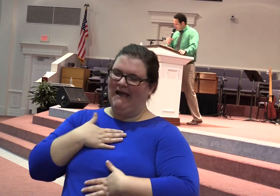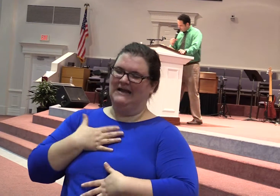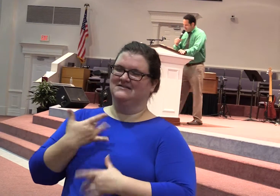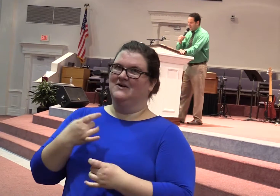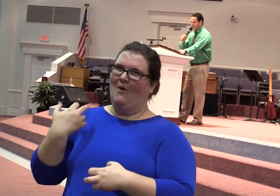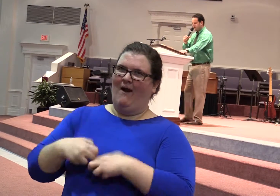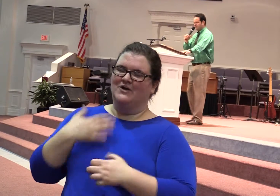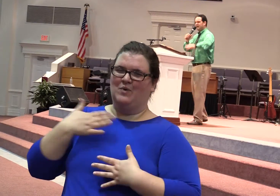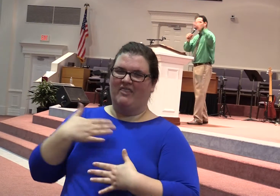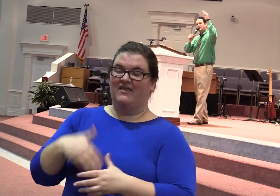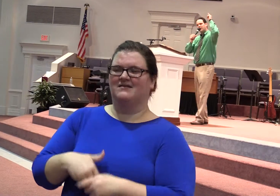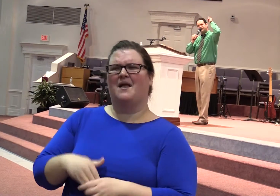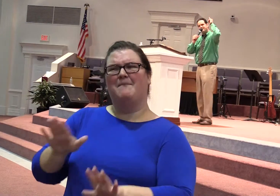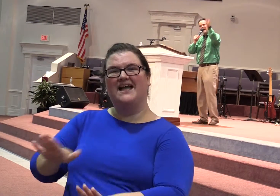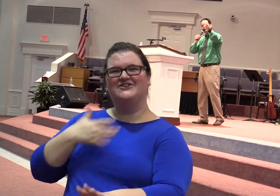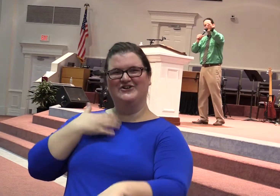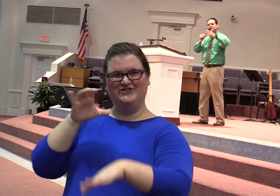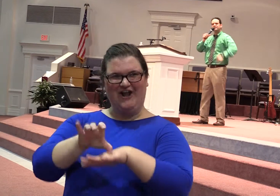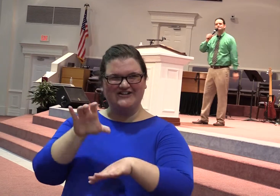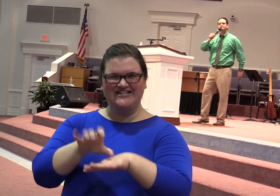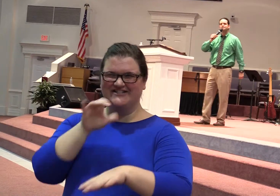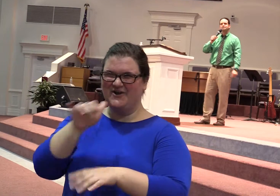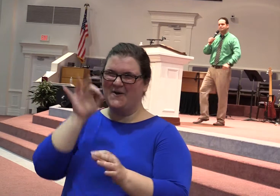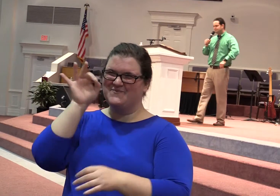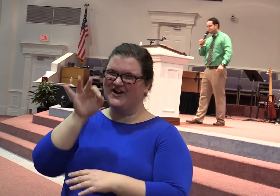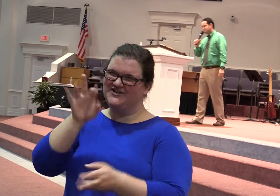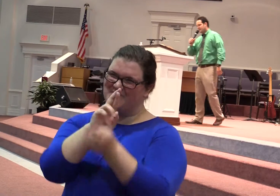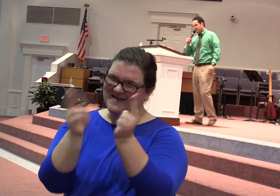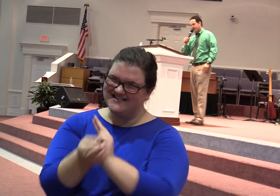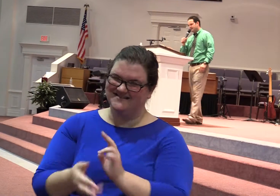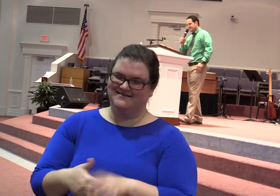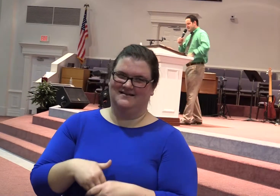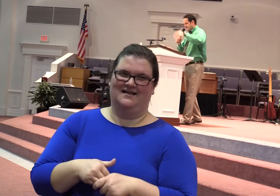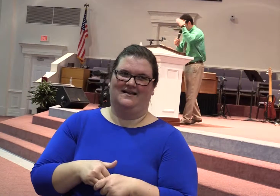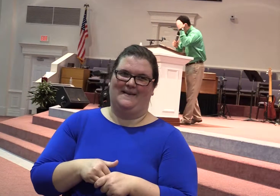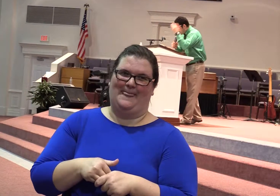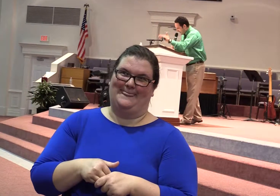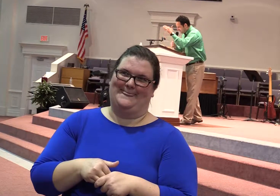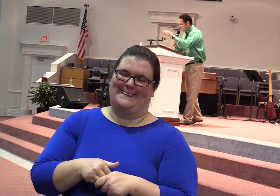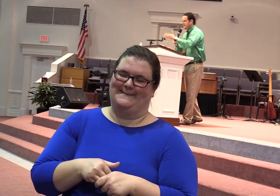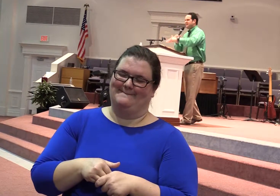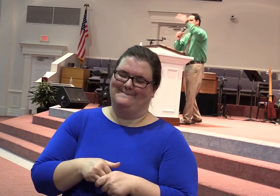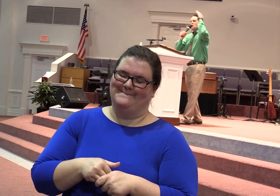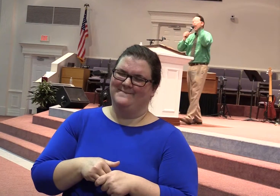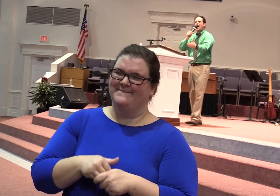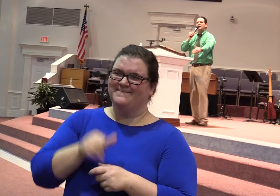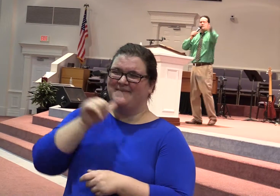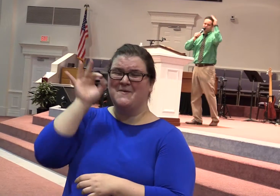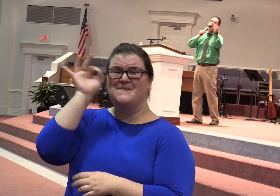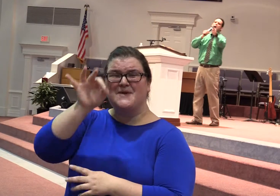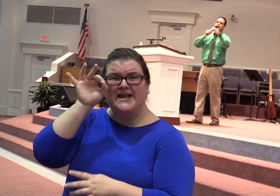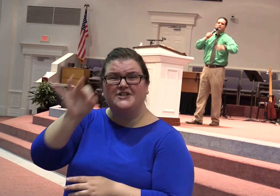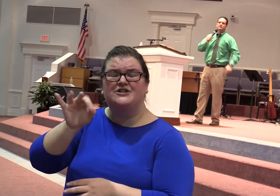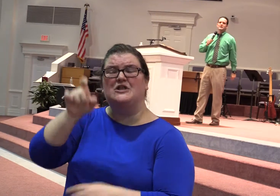Hallelujah. I'm talking about churches that don't preach repentance. Amen. They don't preach that you have